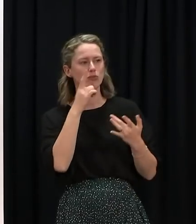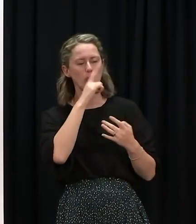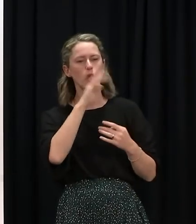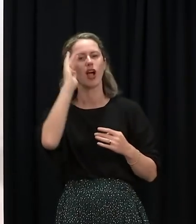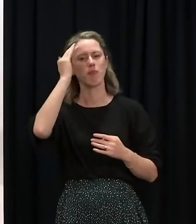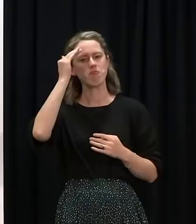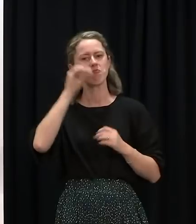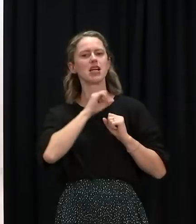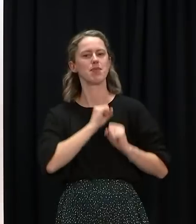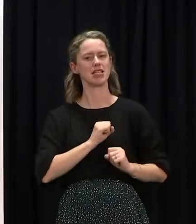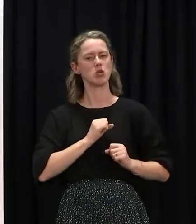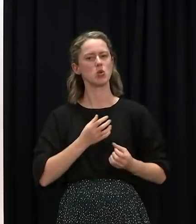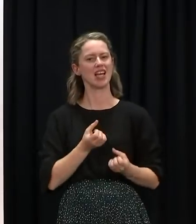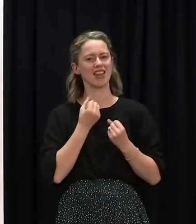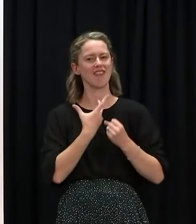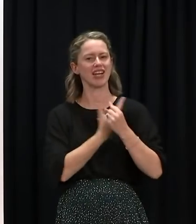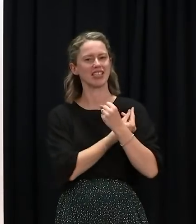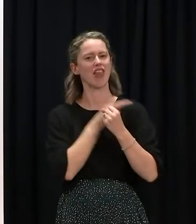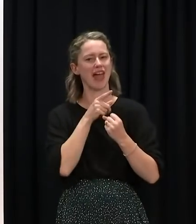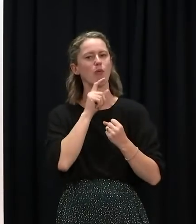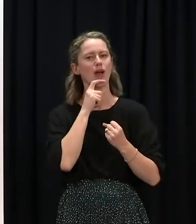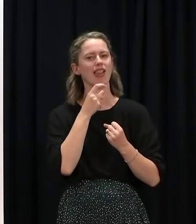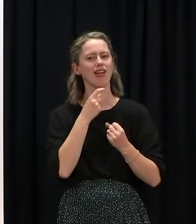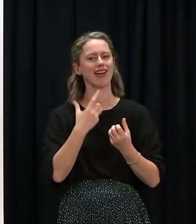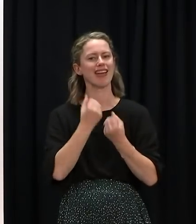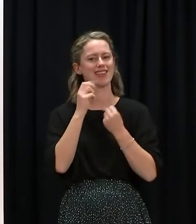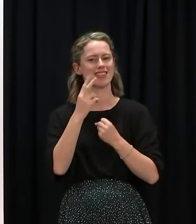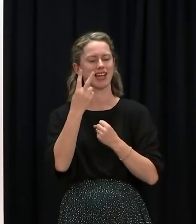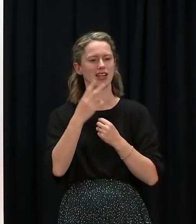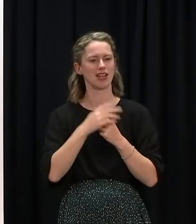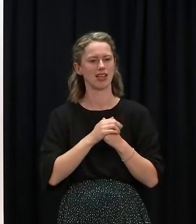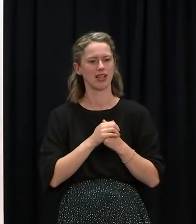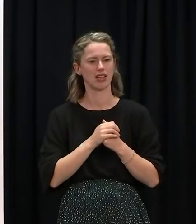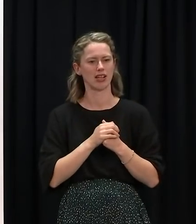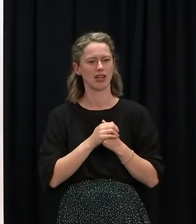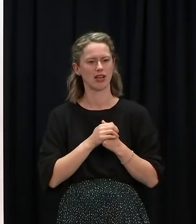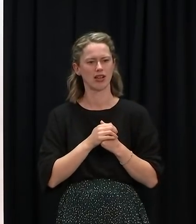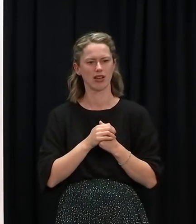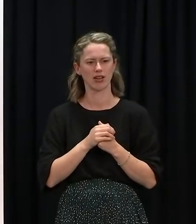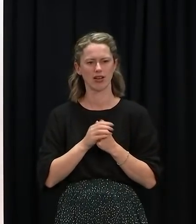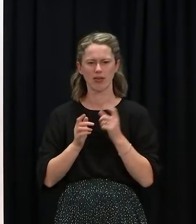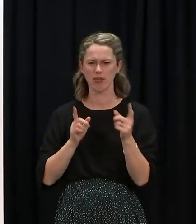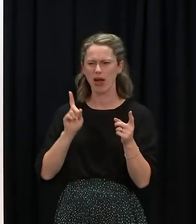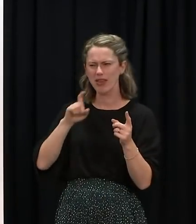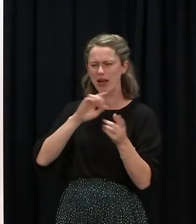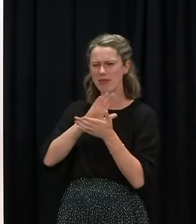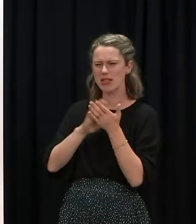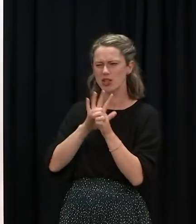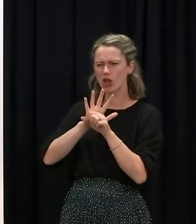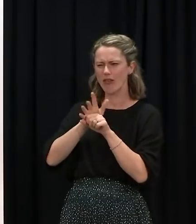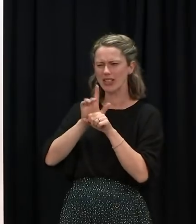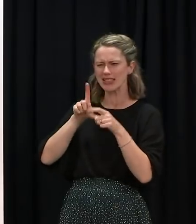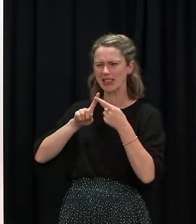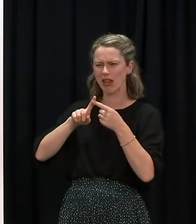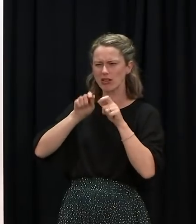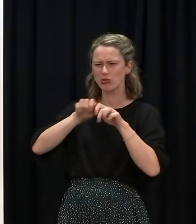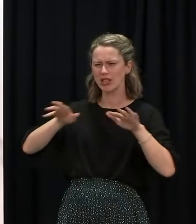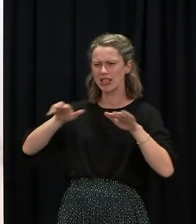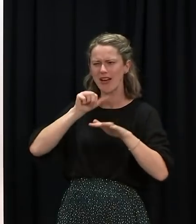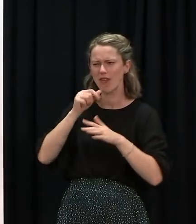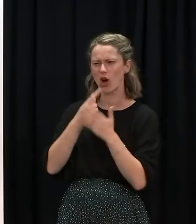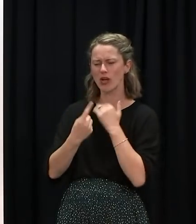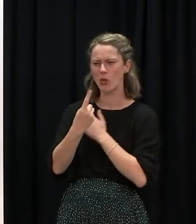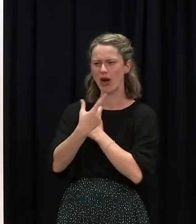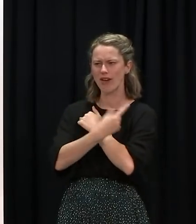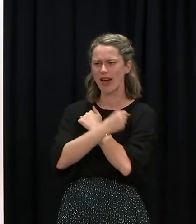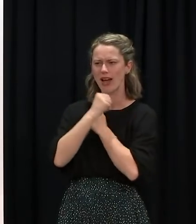committed to being vaccinated. They are in the system. They are going to get their second dose. They're just awaiting the time for that. That's not going to stop the spread and protect us if you move down to alert